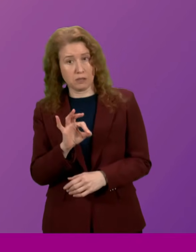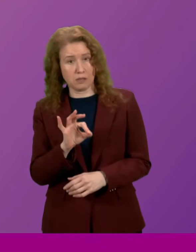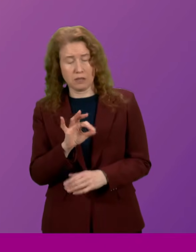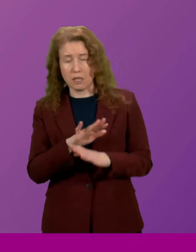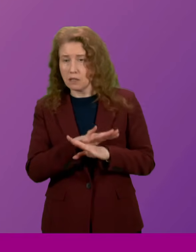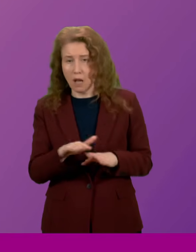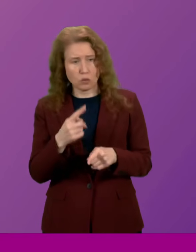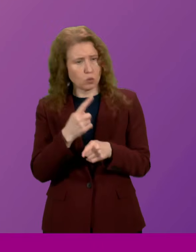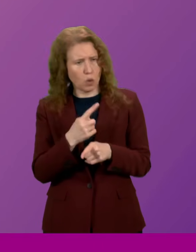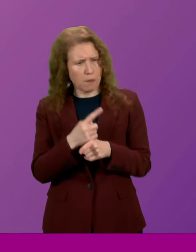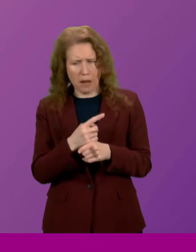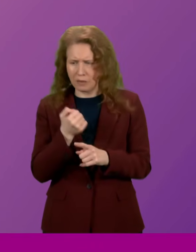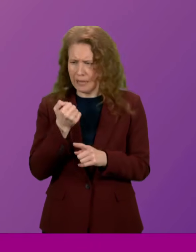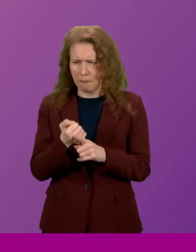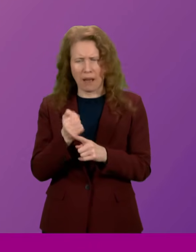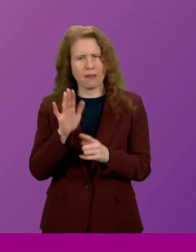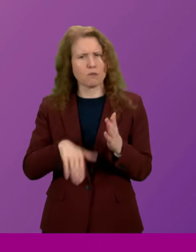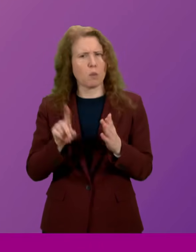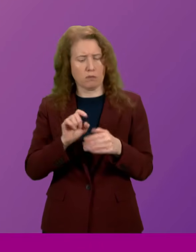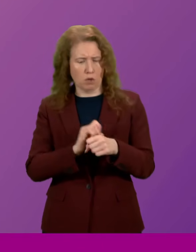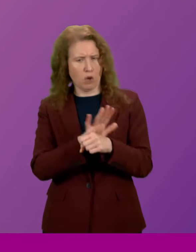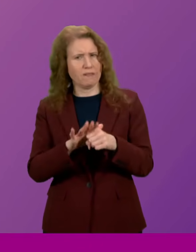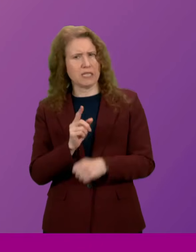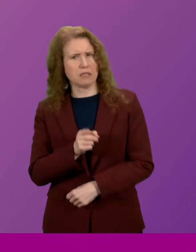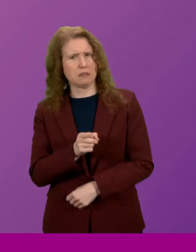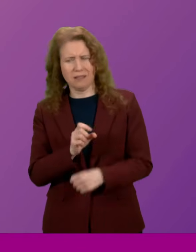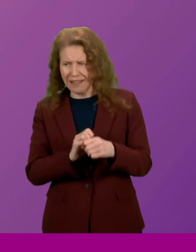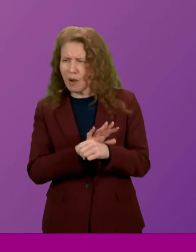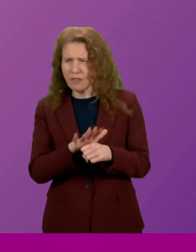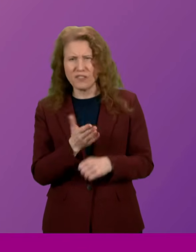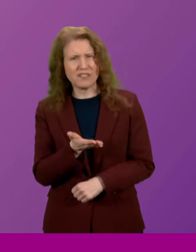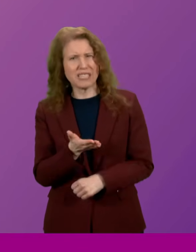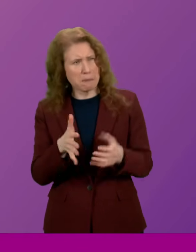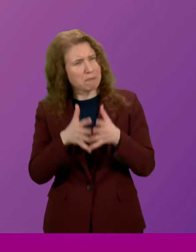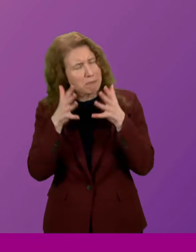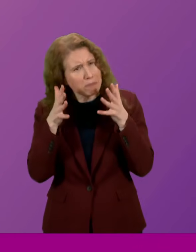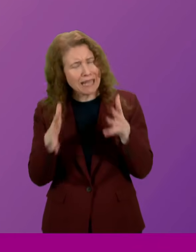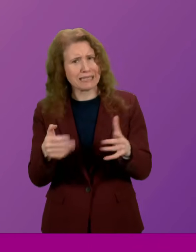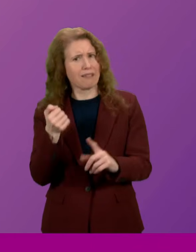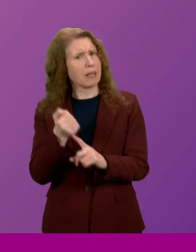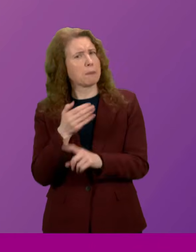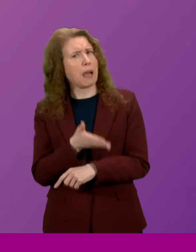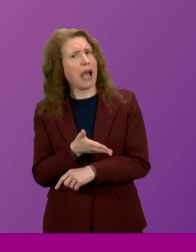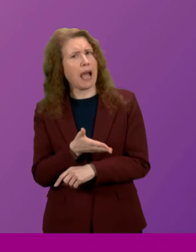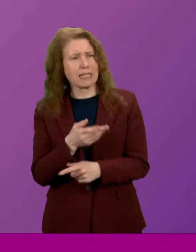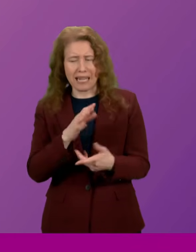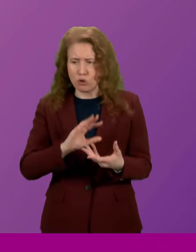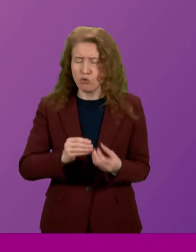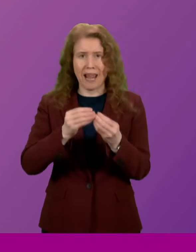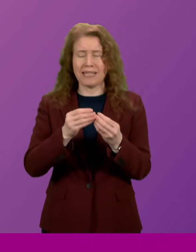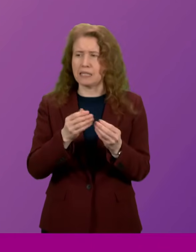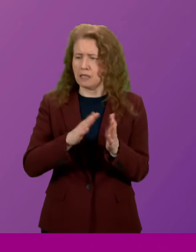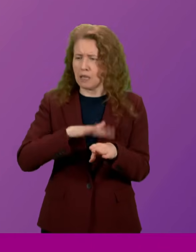no reference to the impact of the pandemic. And the pandemic resulted in essentially a period of almost